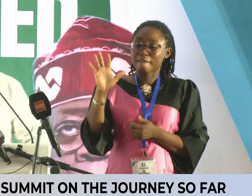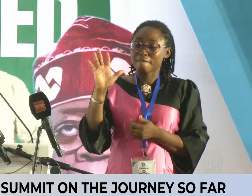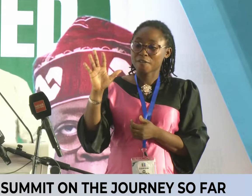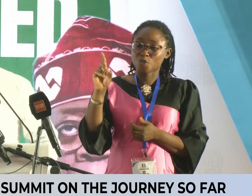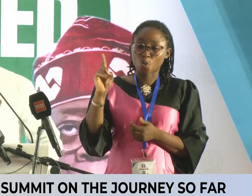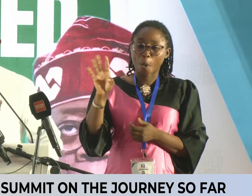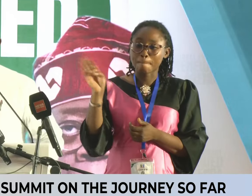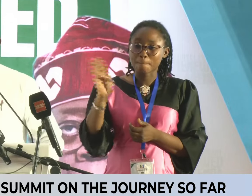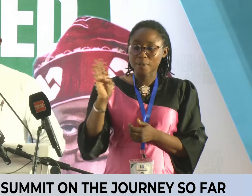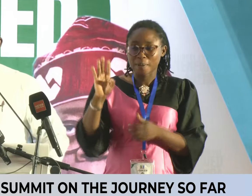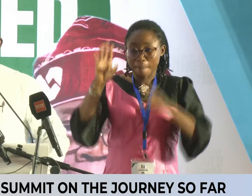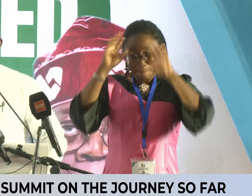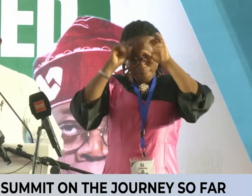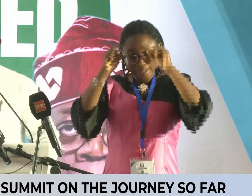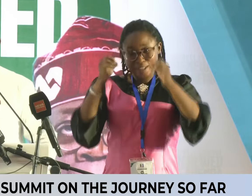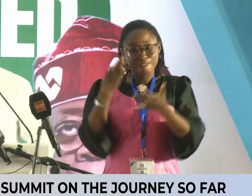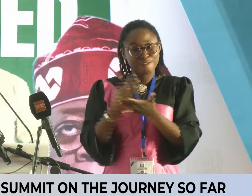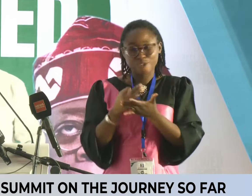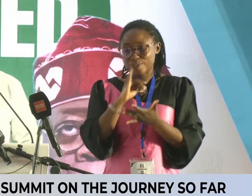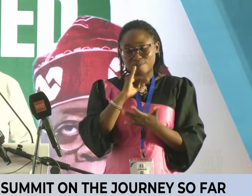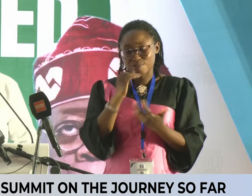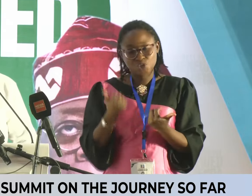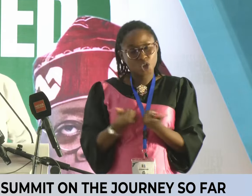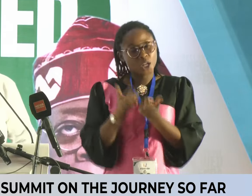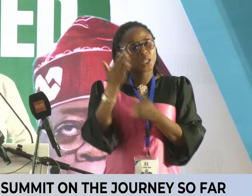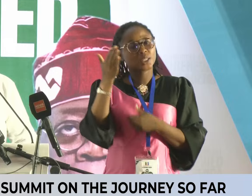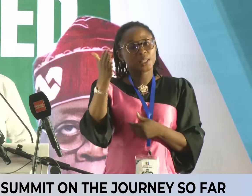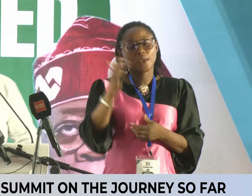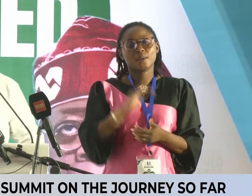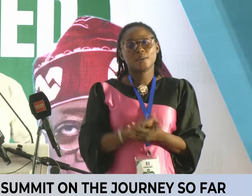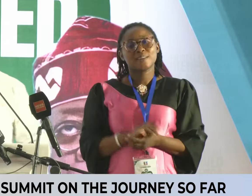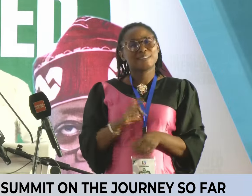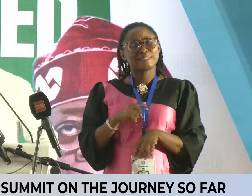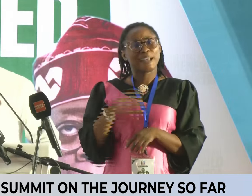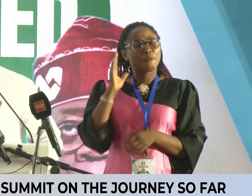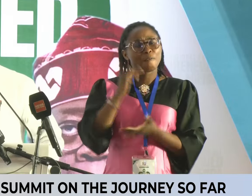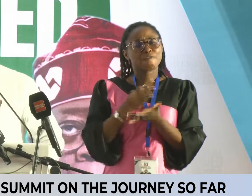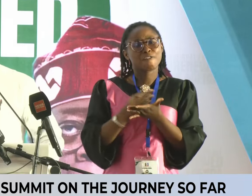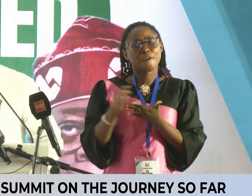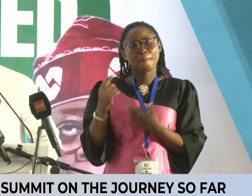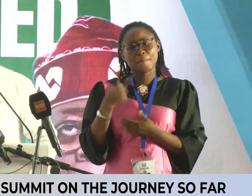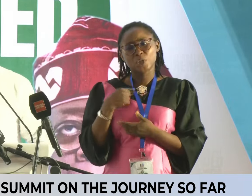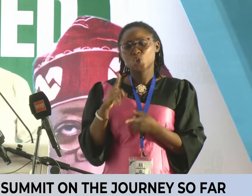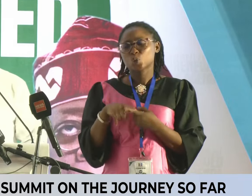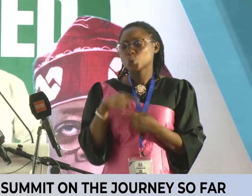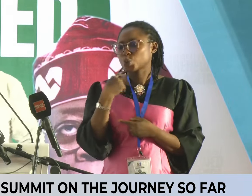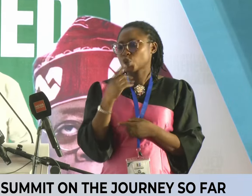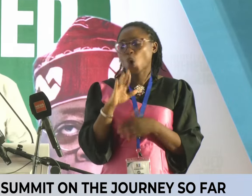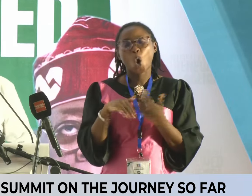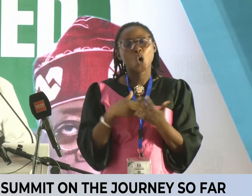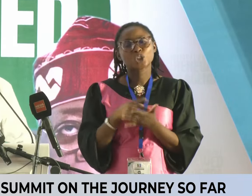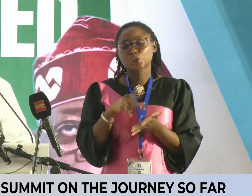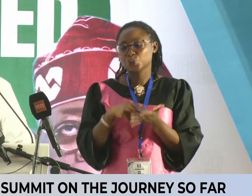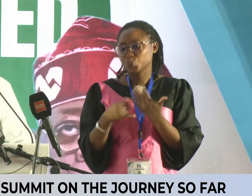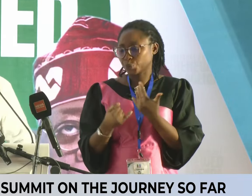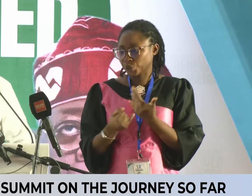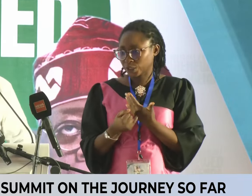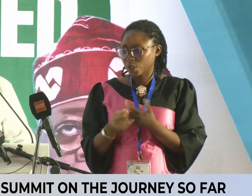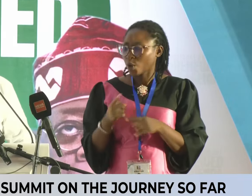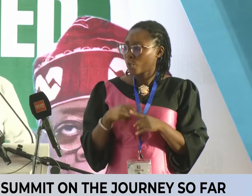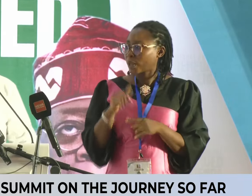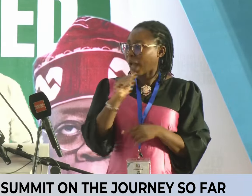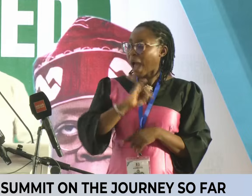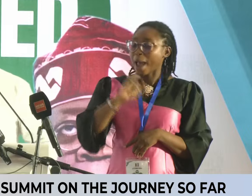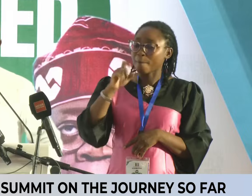billion. Mr. President, funding is the challenge there. Time will fail me to say all the projects, but I